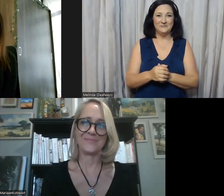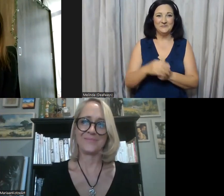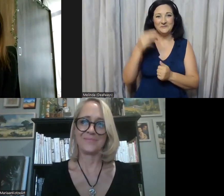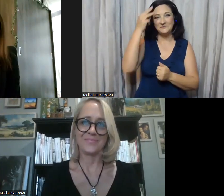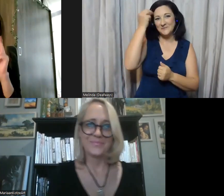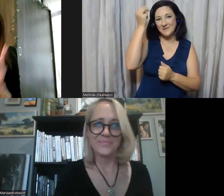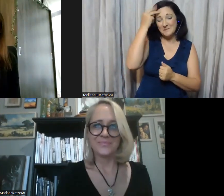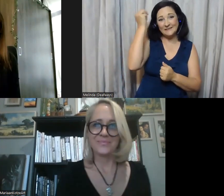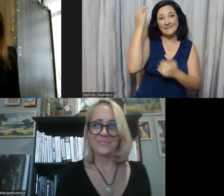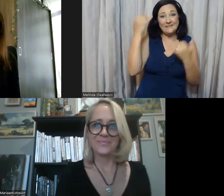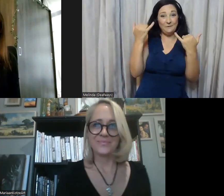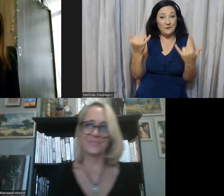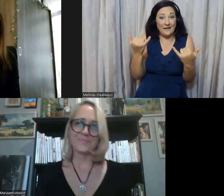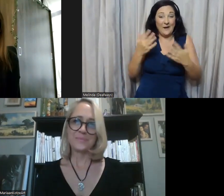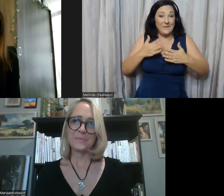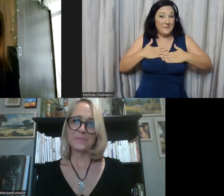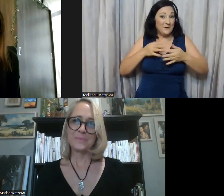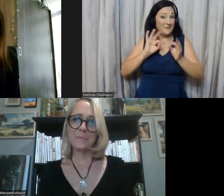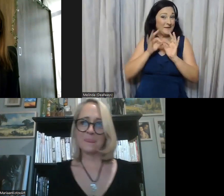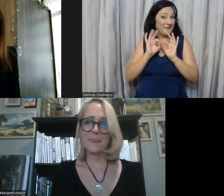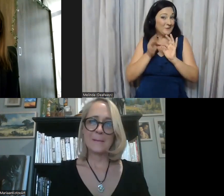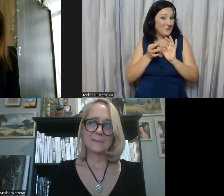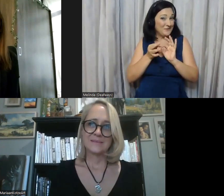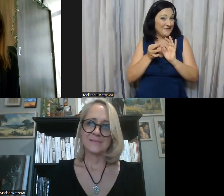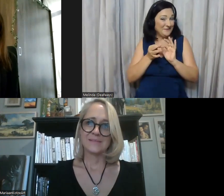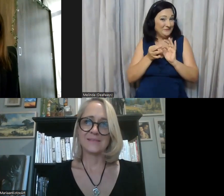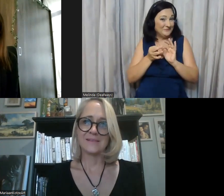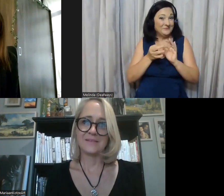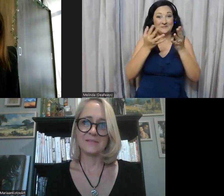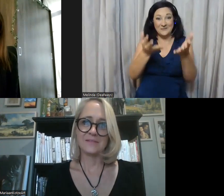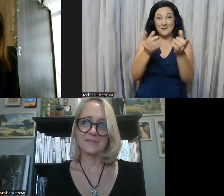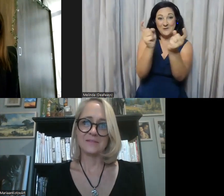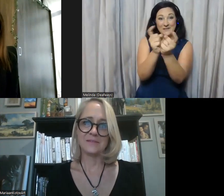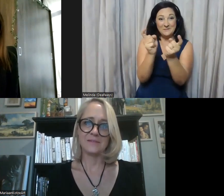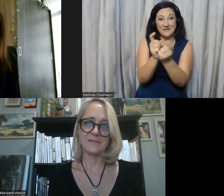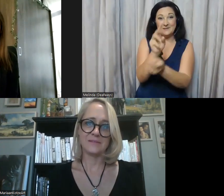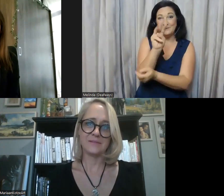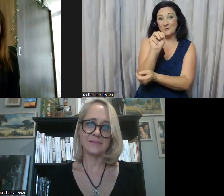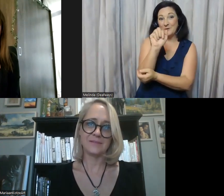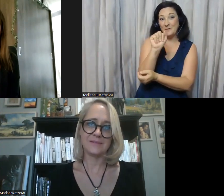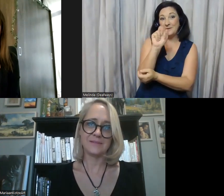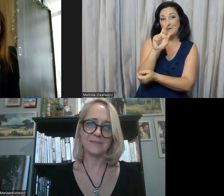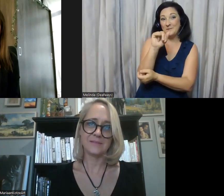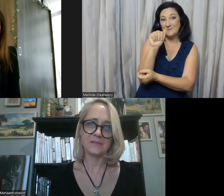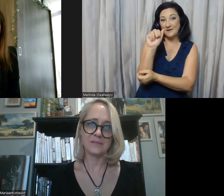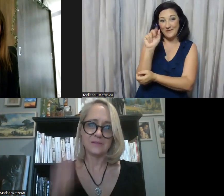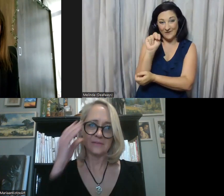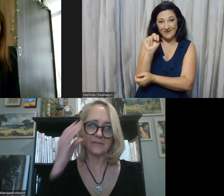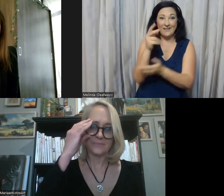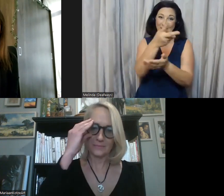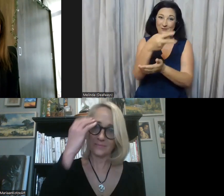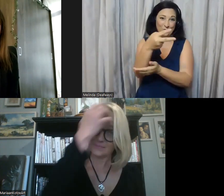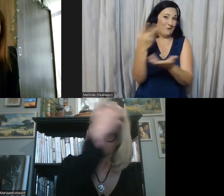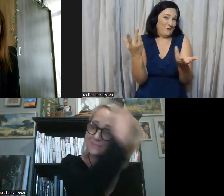Okay. Maxine, for now, I'm going to be the interpreter. So you can meet for